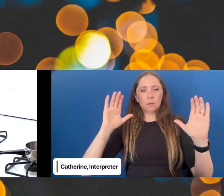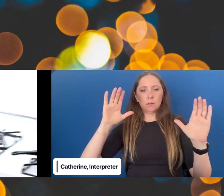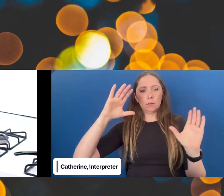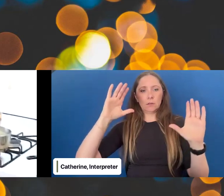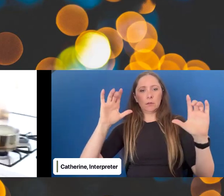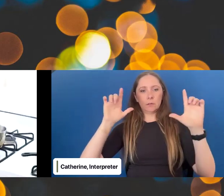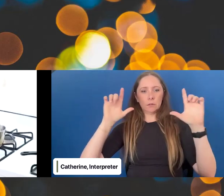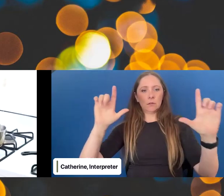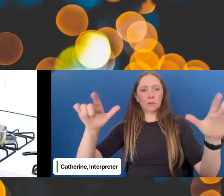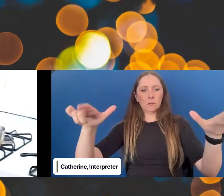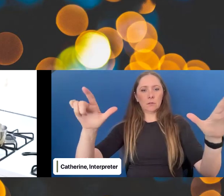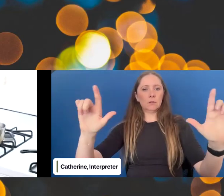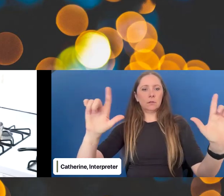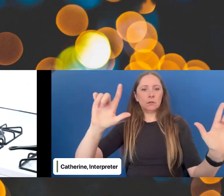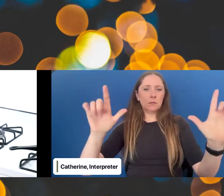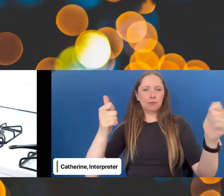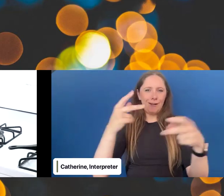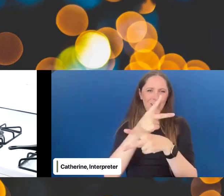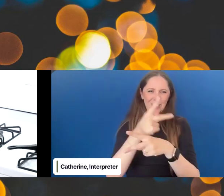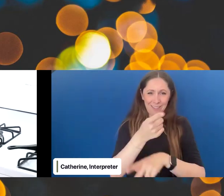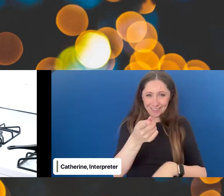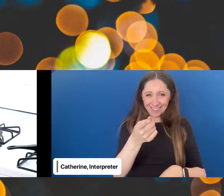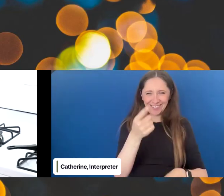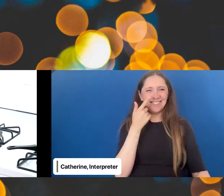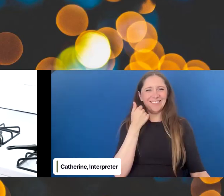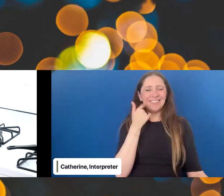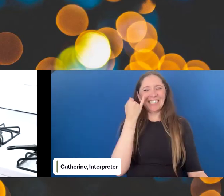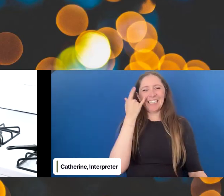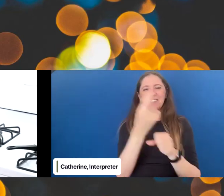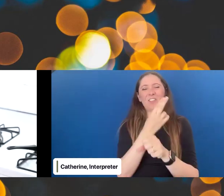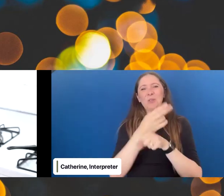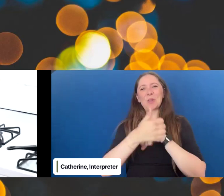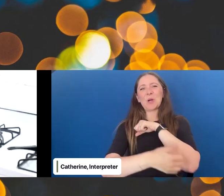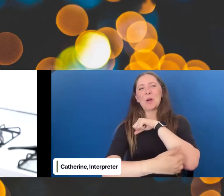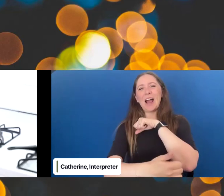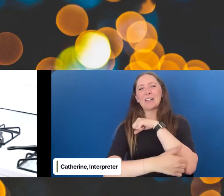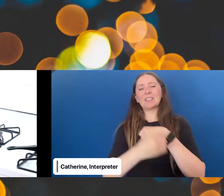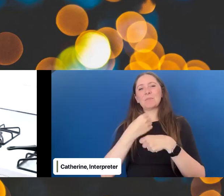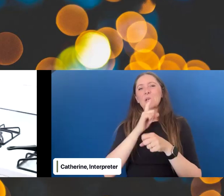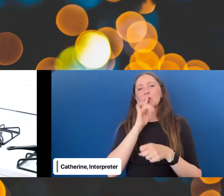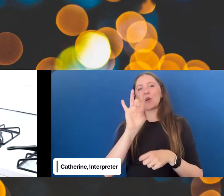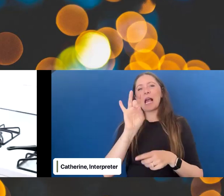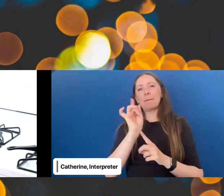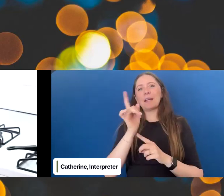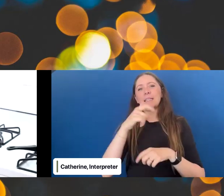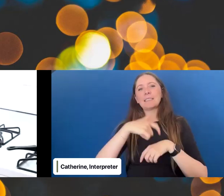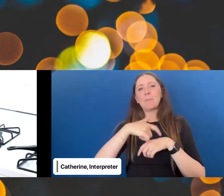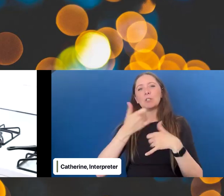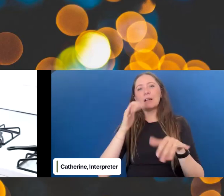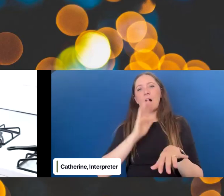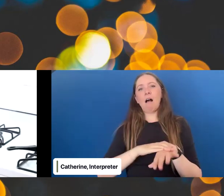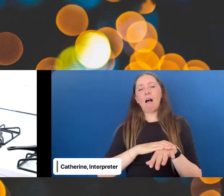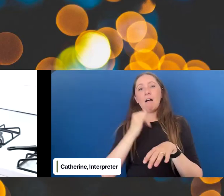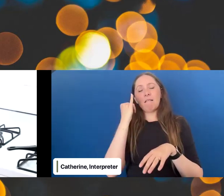Zoom in. Hope everyone's doing okay. For those of you who are using the graham crackers, make sure your 8-minute timer is still on. And then